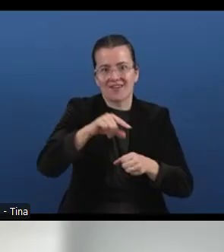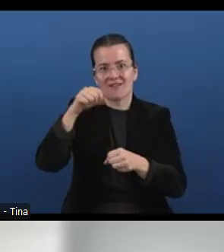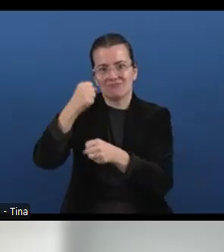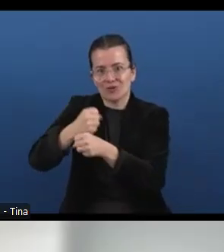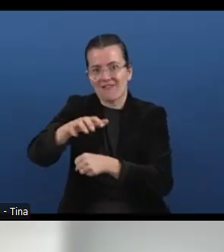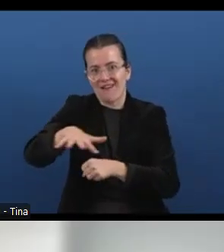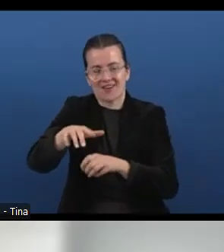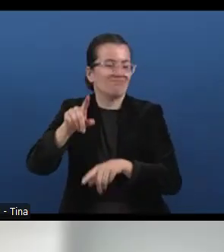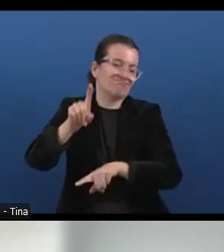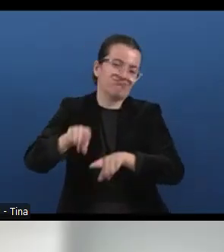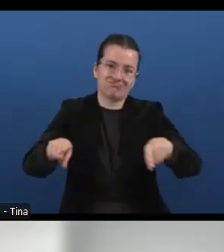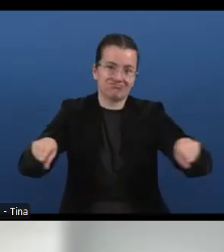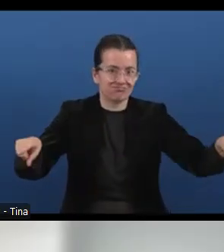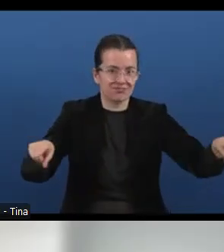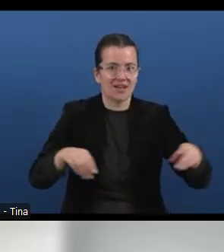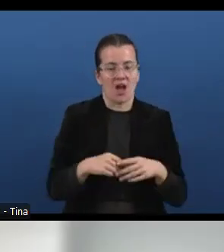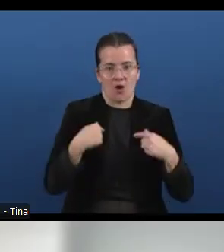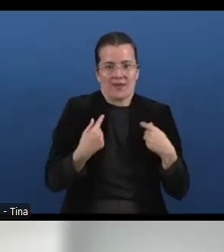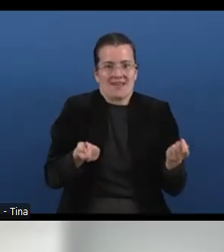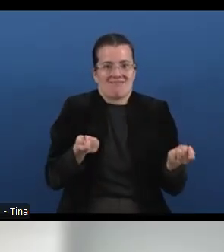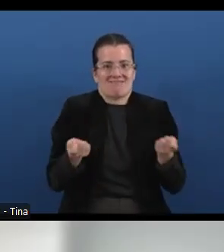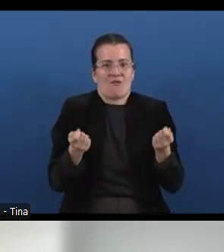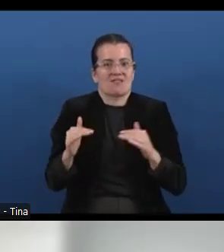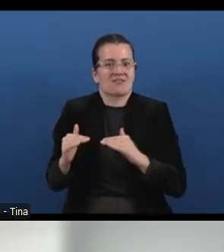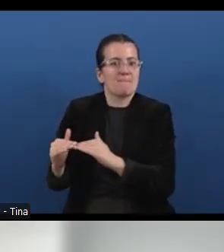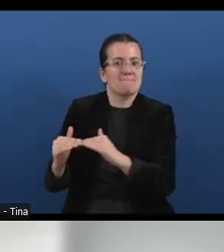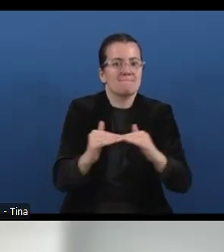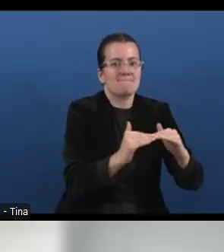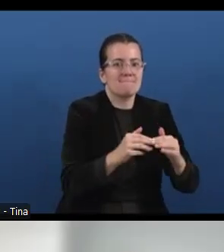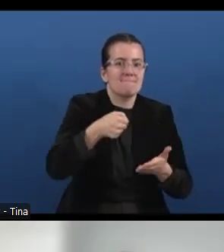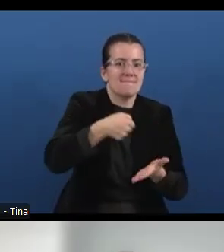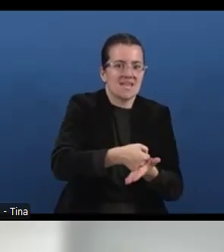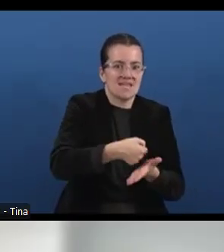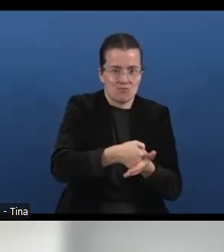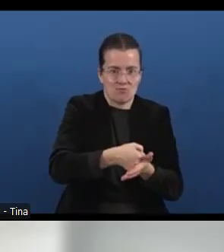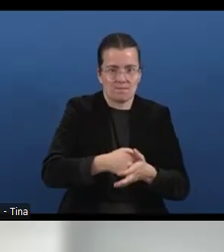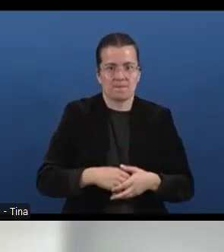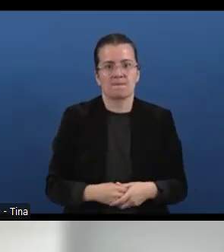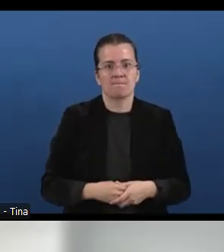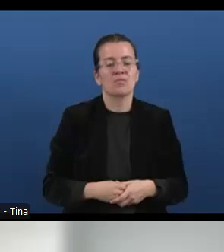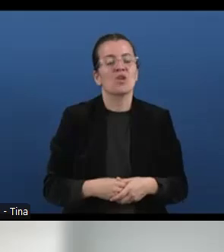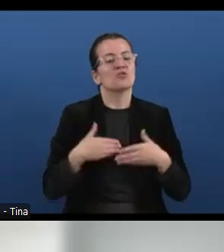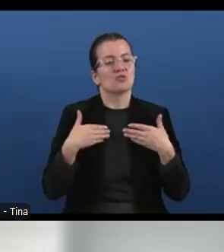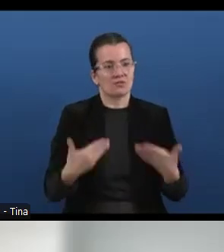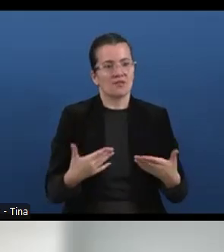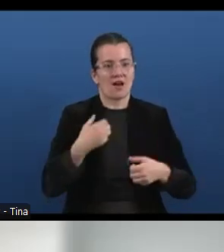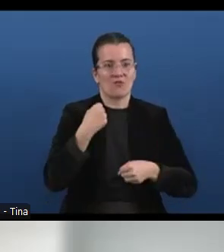Looking ahead, we are preparing to launch a 5-pillar, a well-being